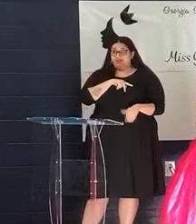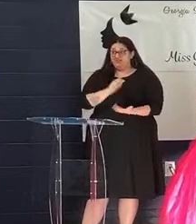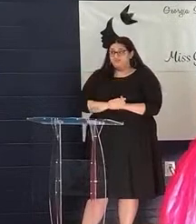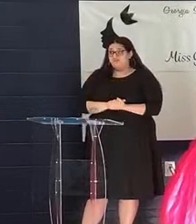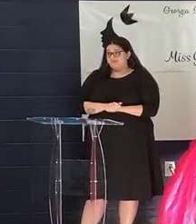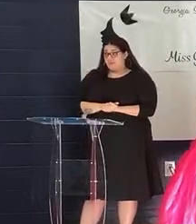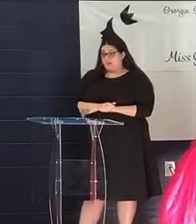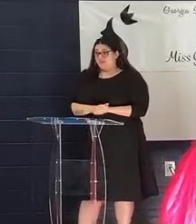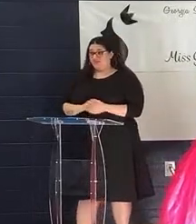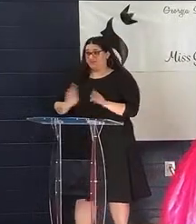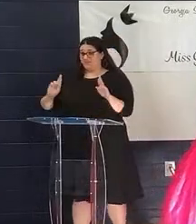welcoming and most